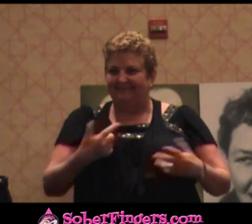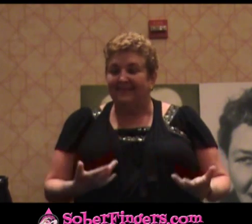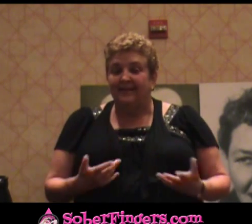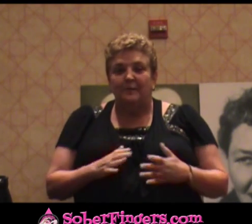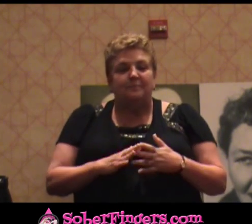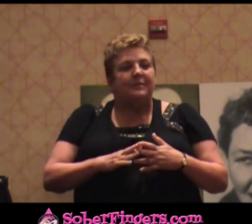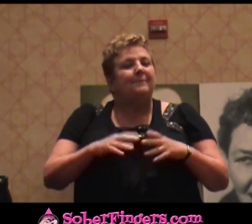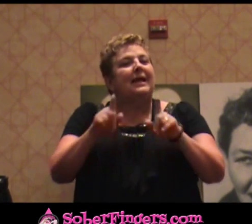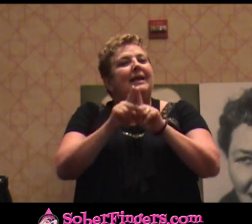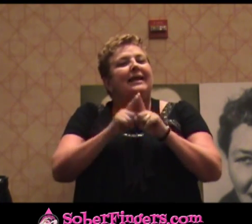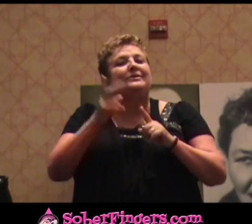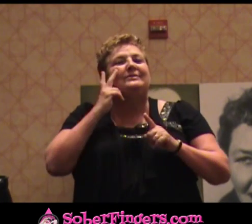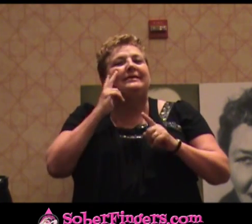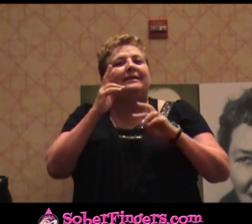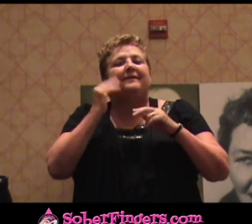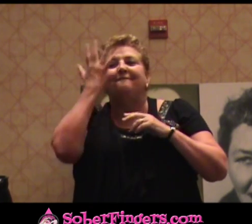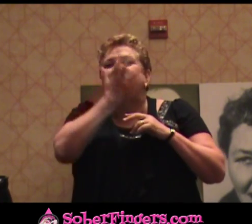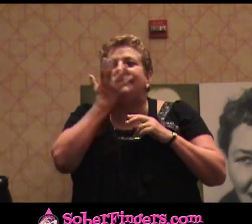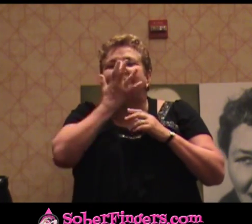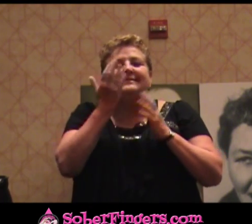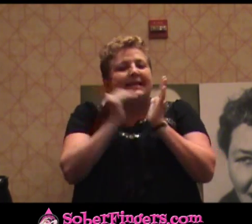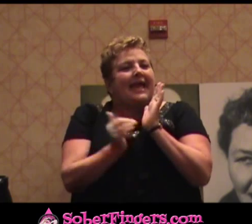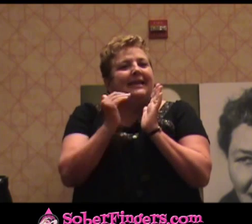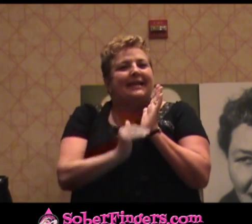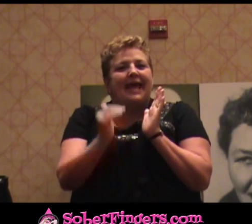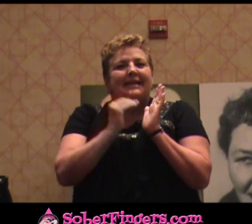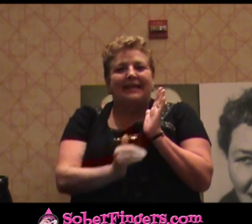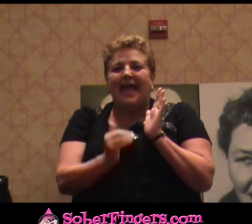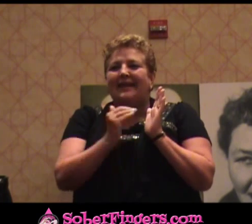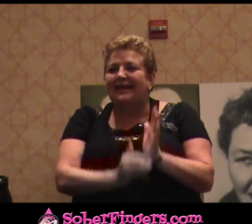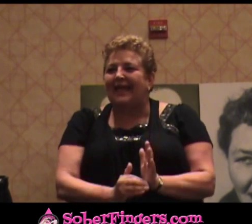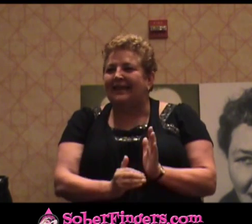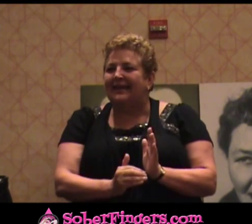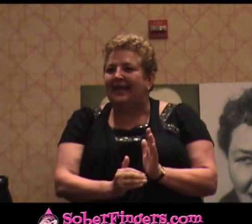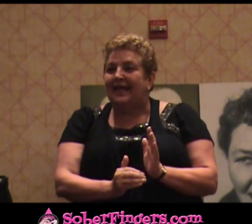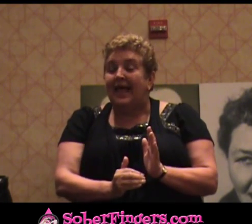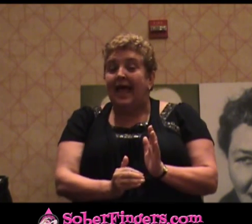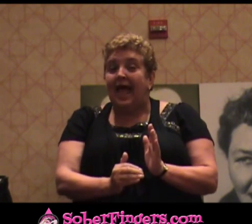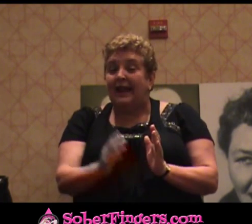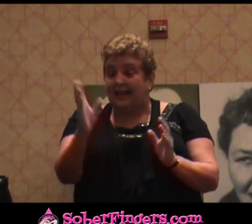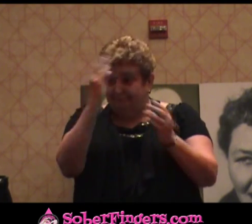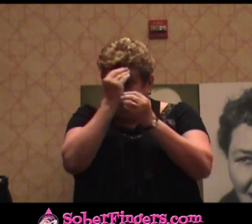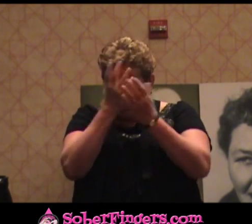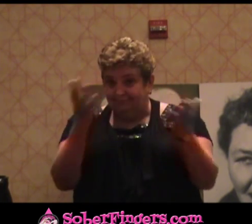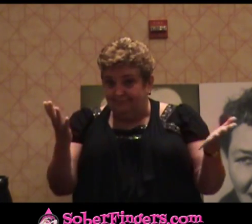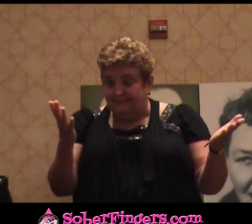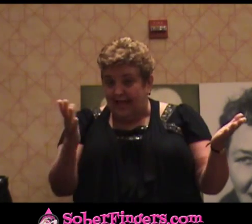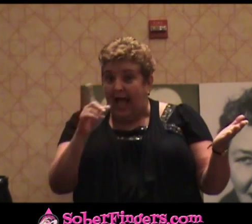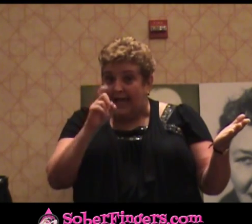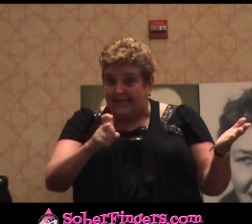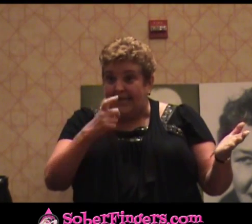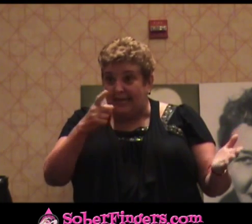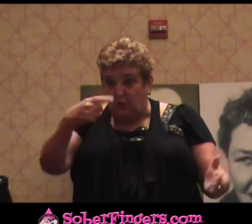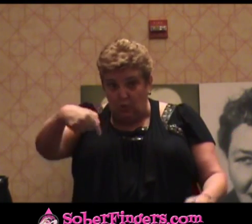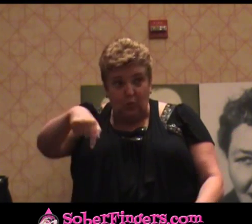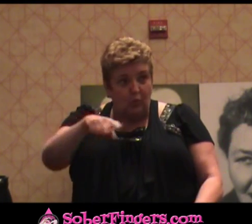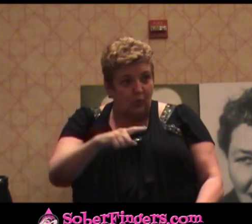face over and over again in that meeting. It's very comforting. And so I tell you that I need you. And I want to thank you for showing